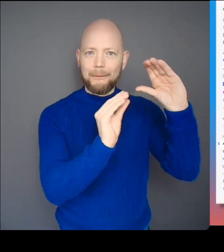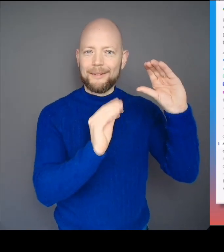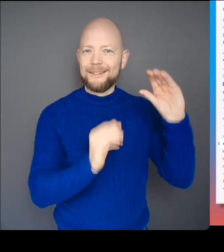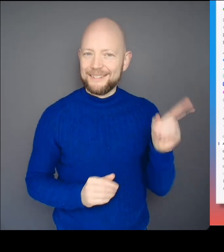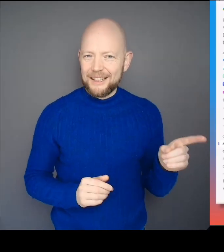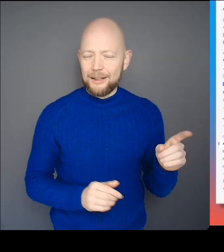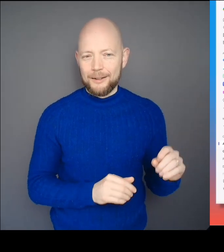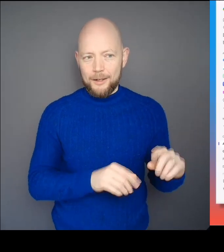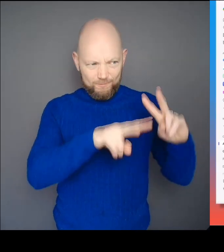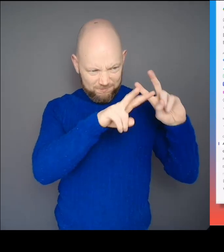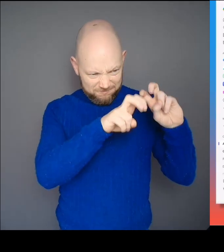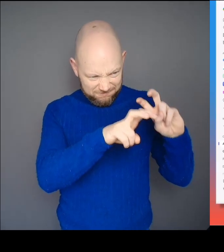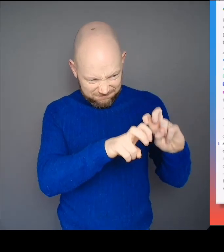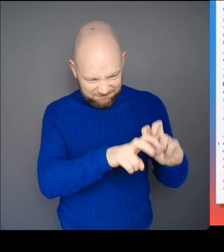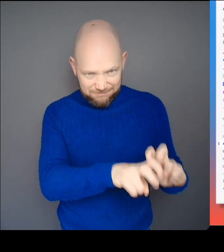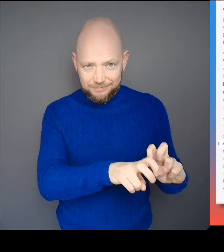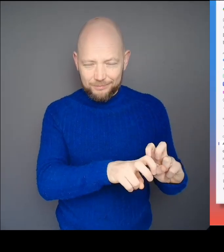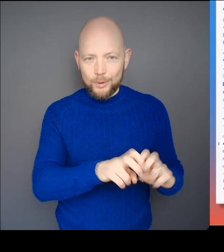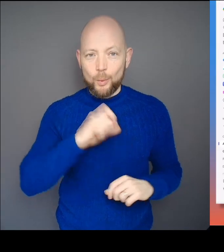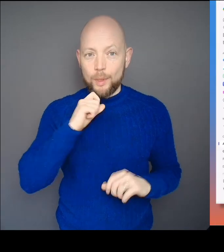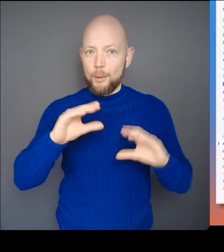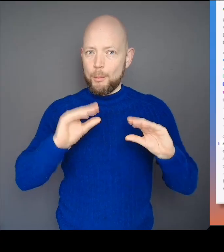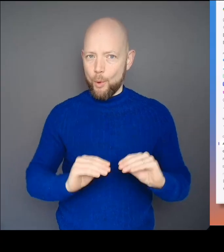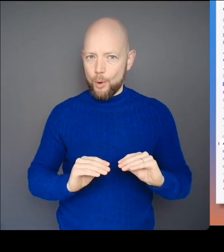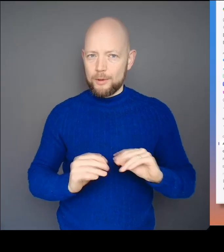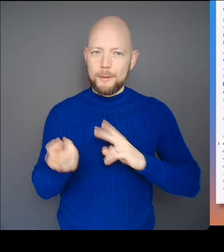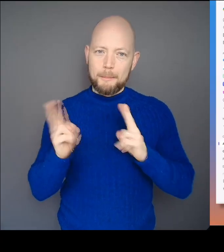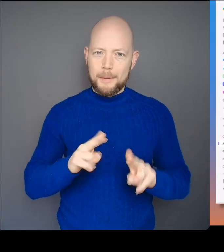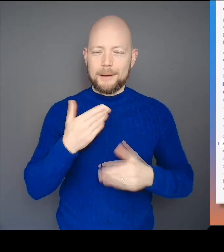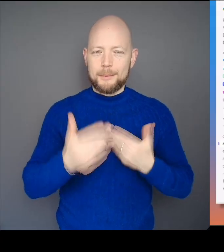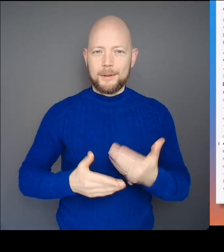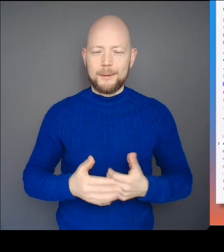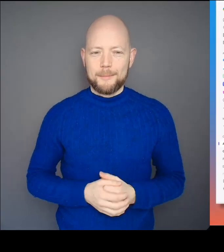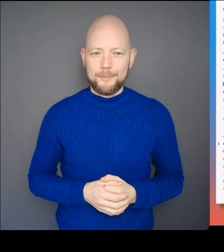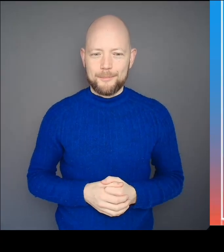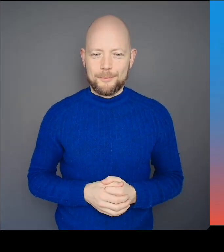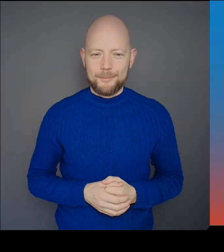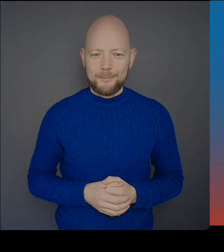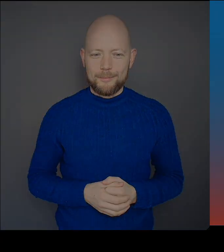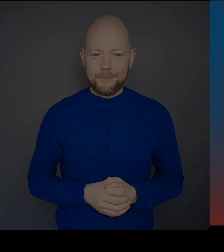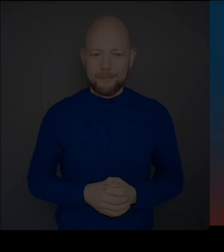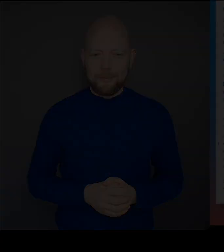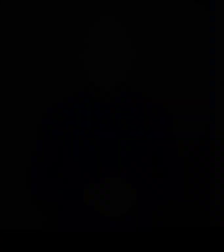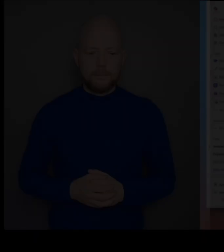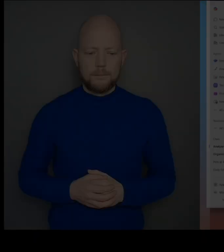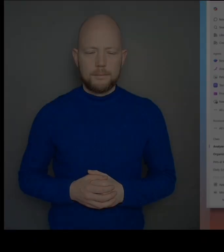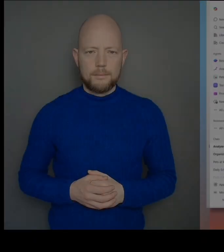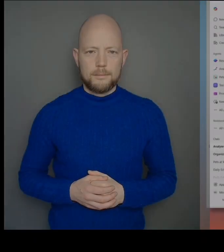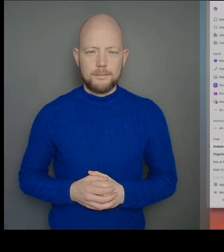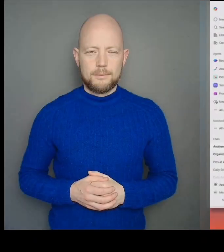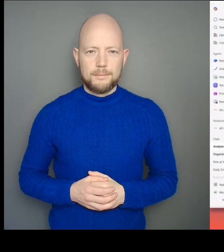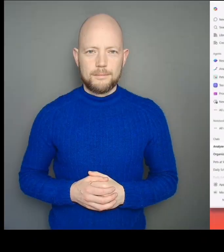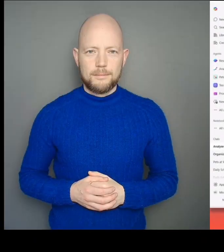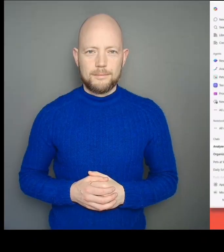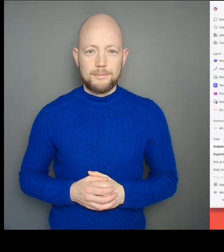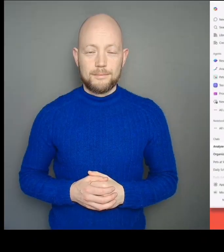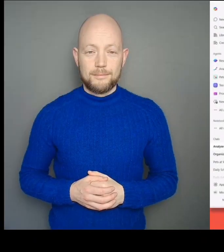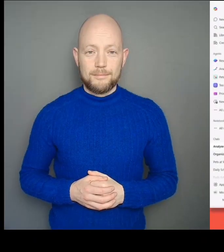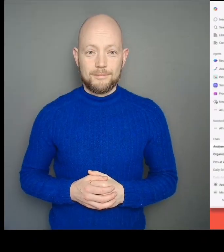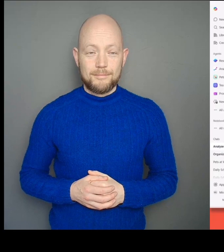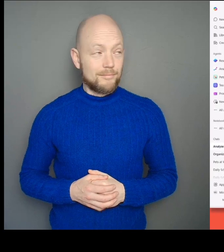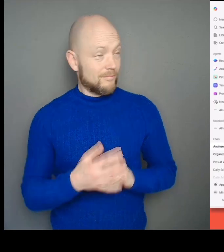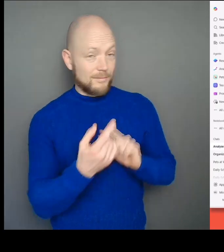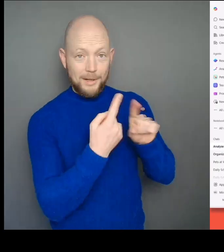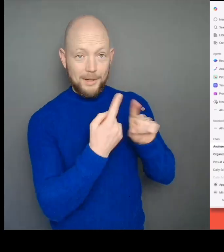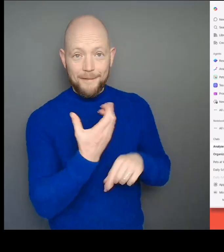a PDF. So again, this one goes on for a while. I'm just going to pause the video and we'll come back when it's finished. Let's just come back with the results. Here's a